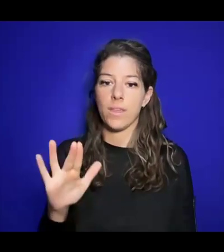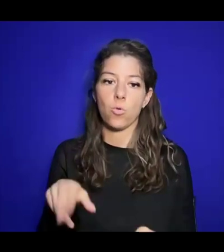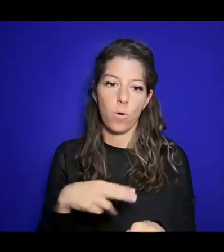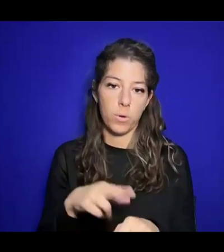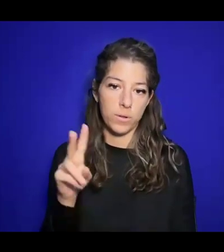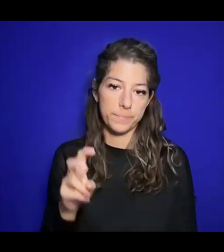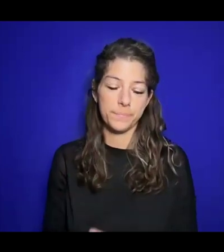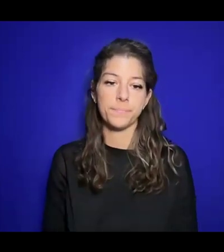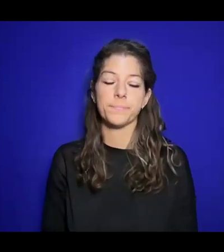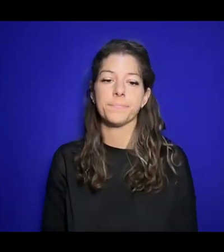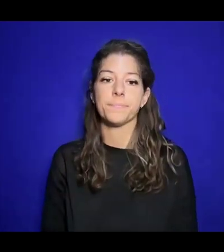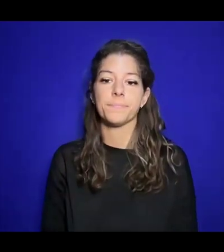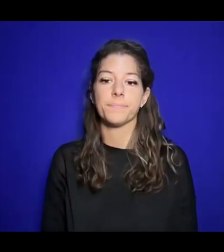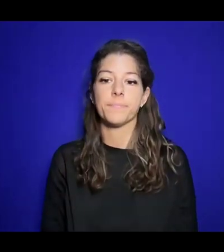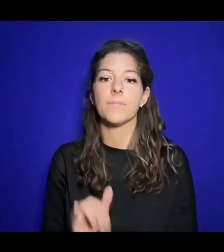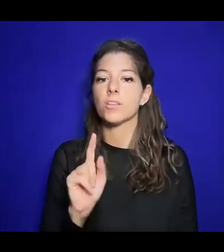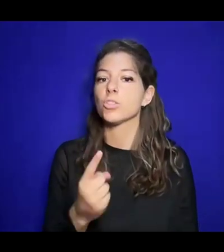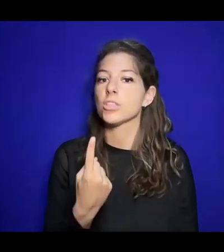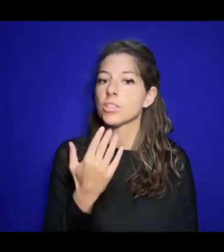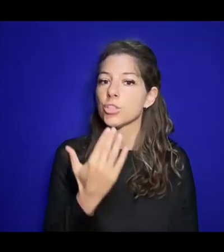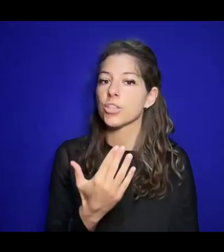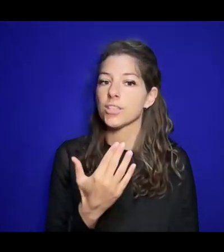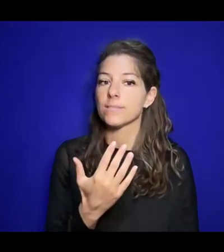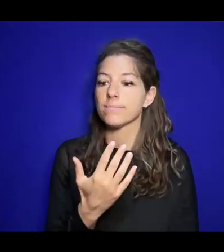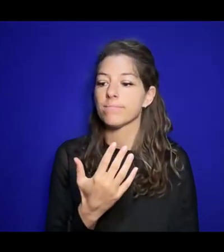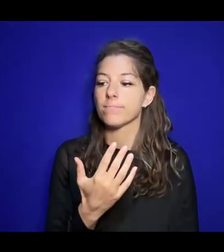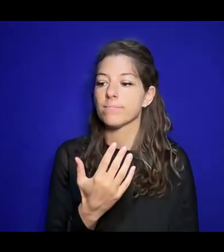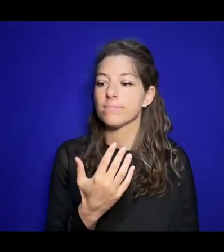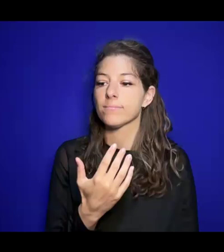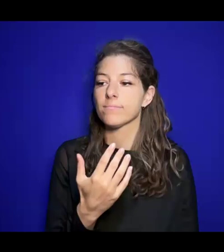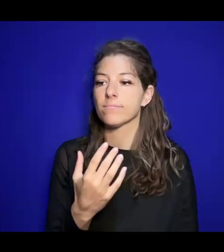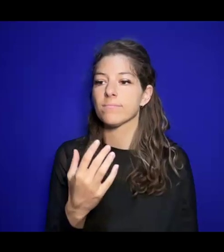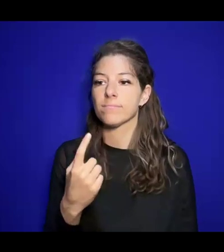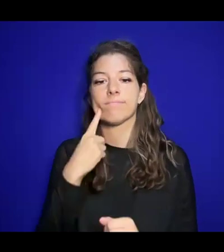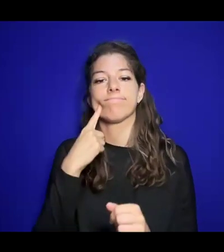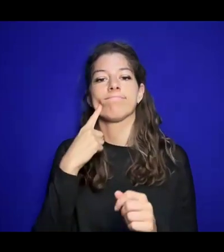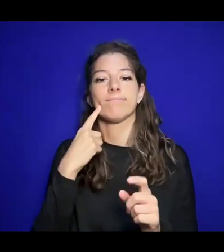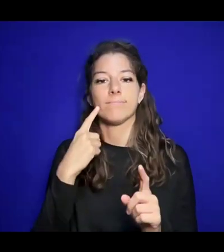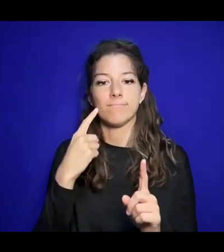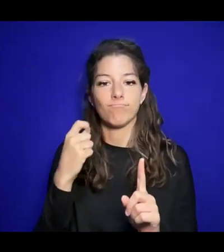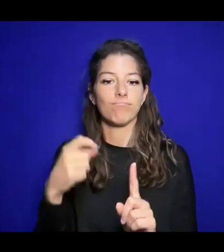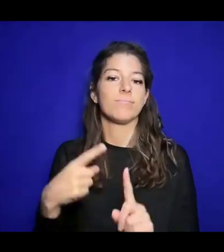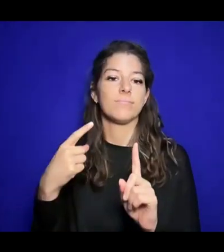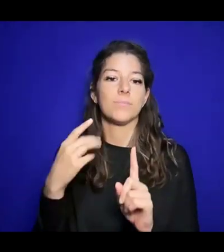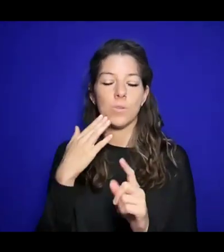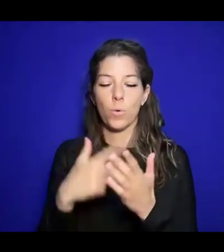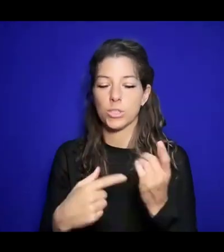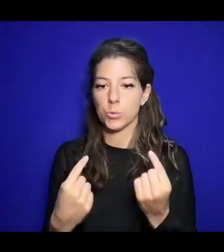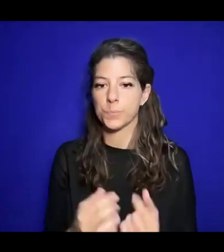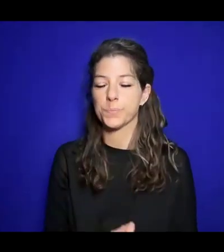normal. So that's just a good, kind of little jolt to the brain to know what to